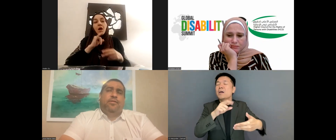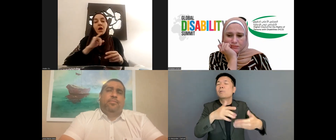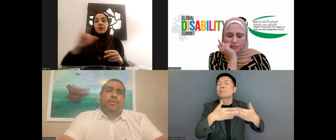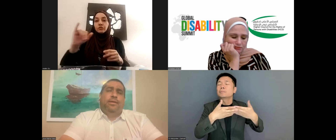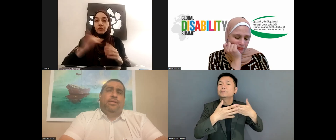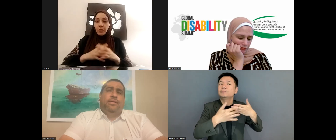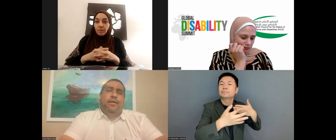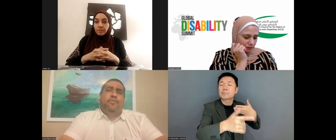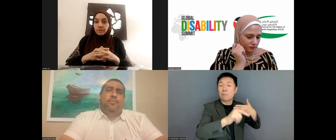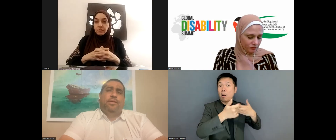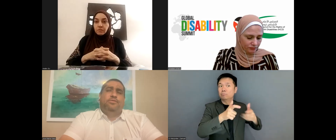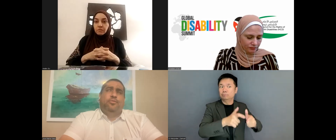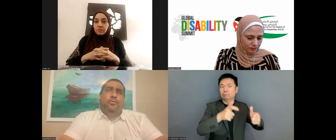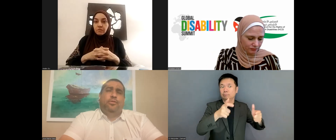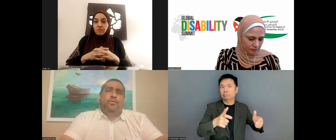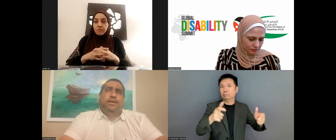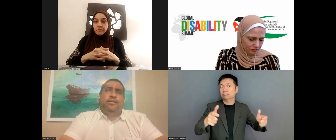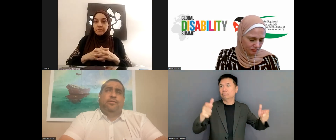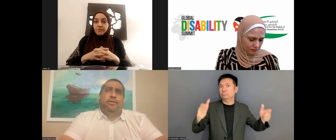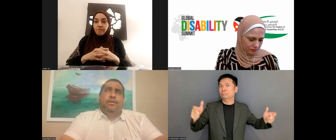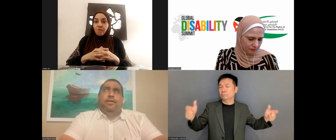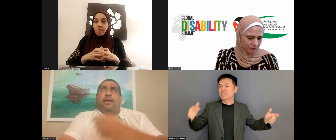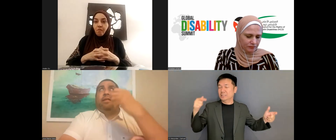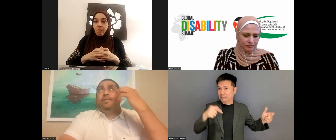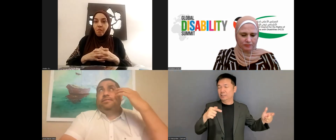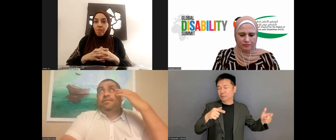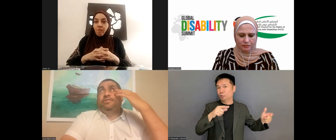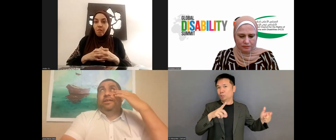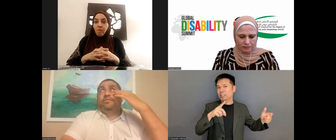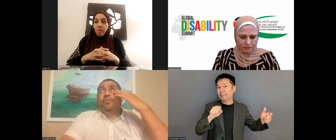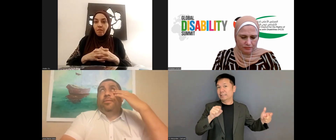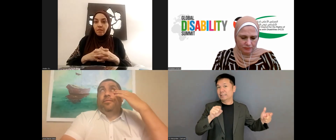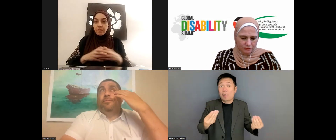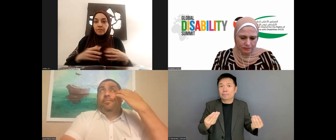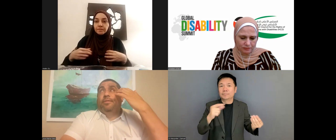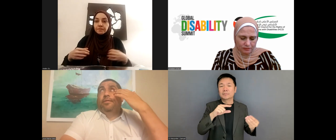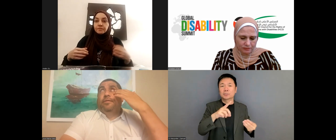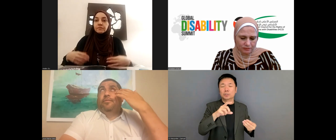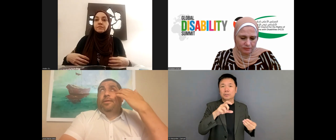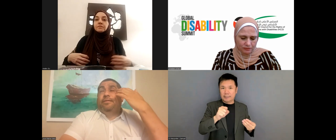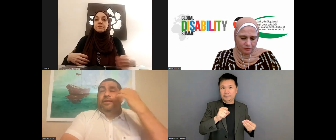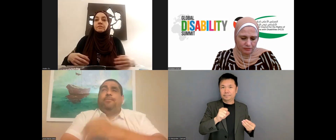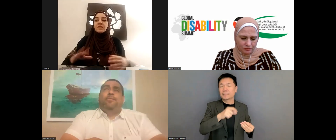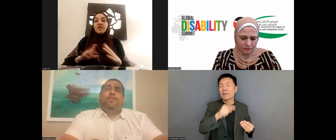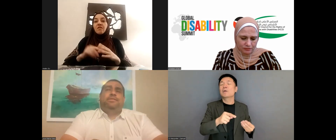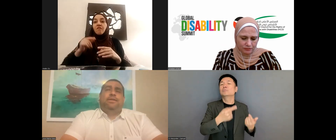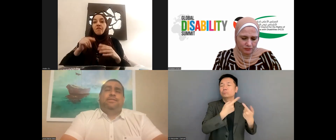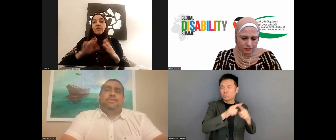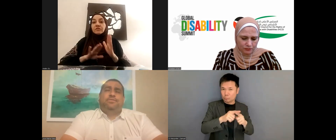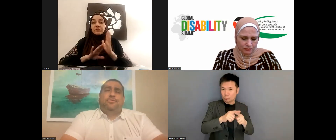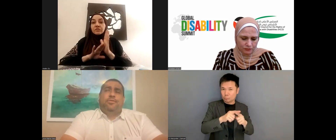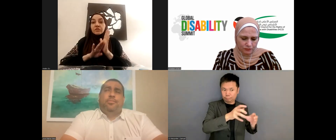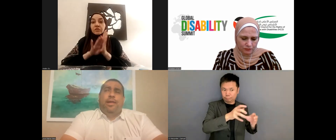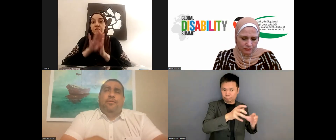permanently developing, evolving tool or cycle, and that is the GDS commitments. So basically, when we